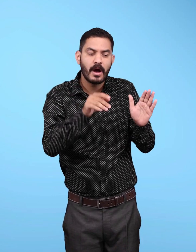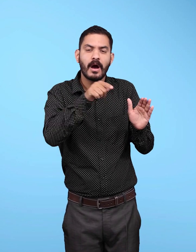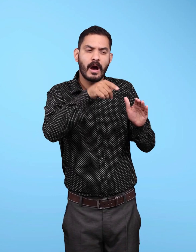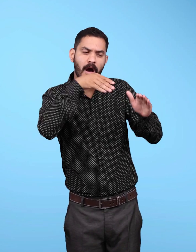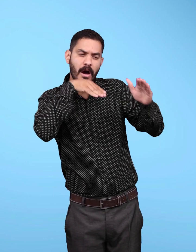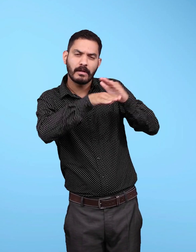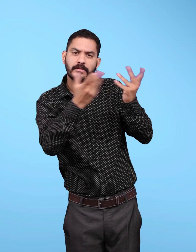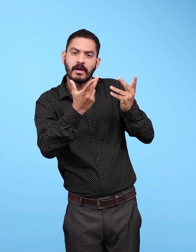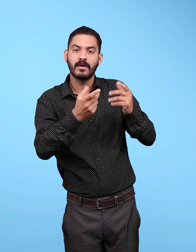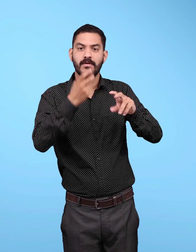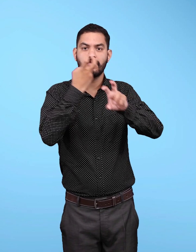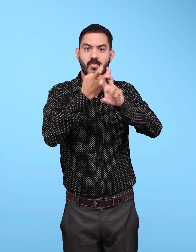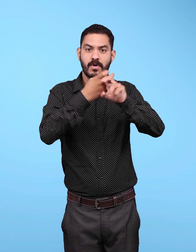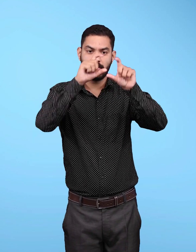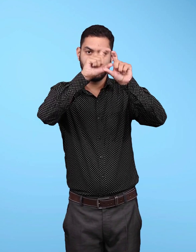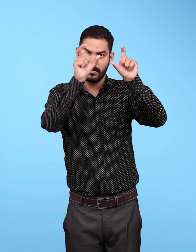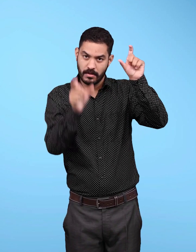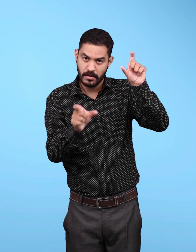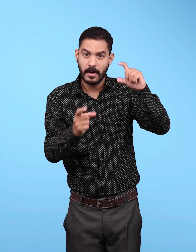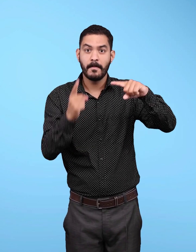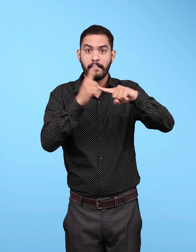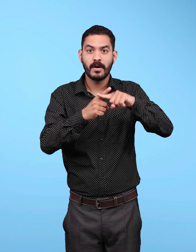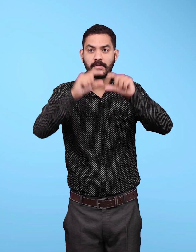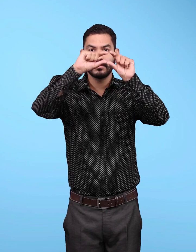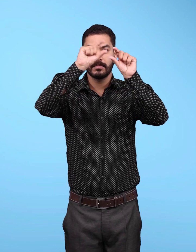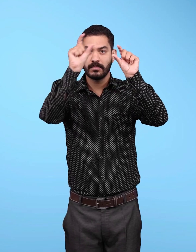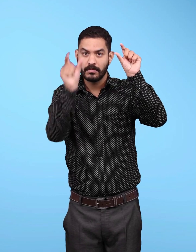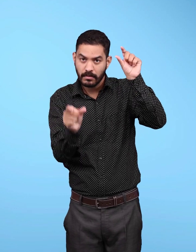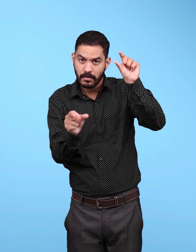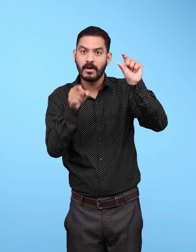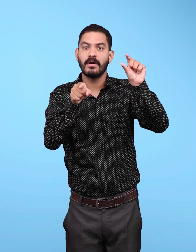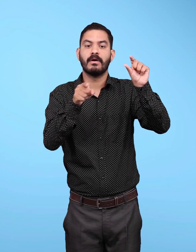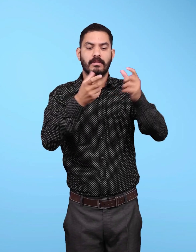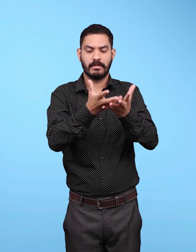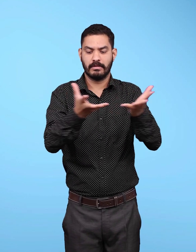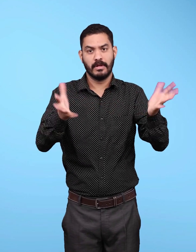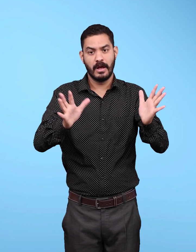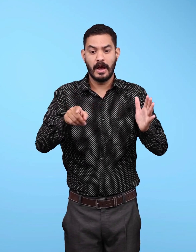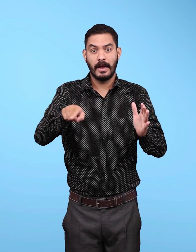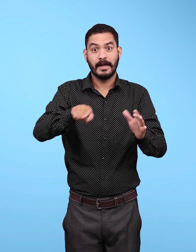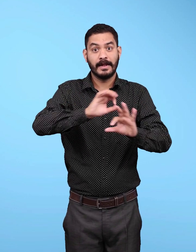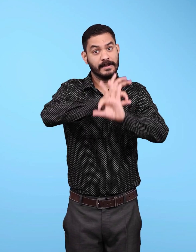There was a small bench on which iron tools like axes and sickles were laid